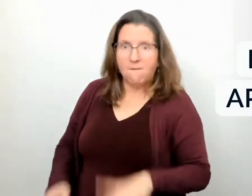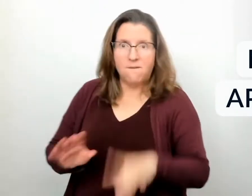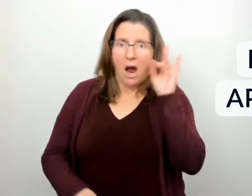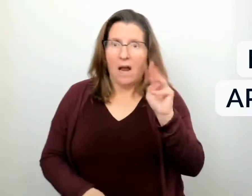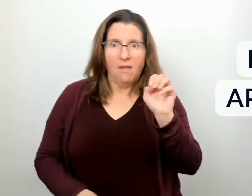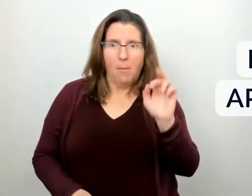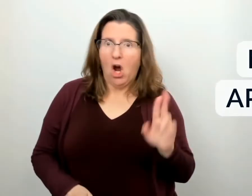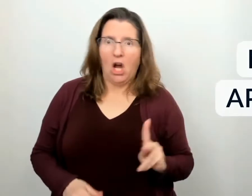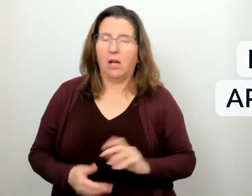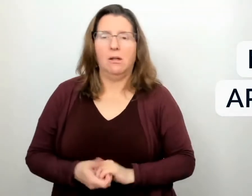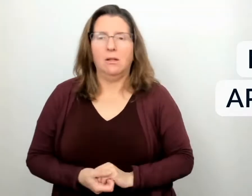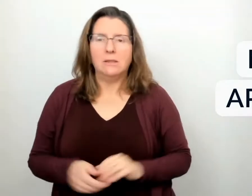not awarded?